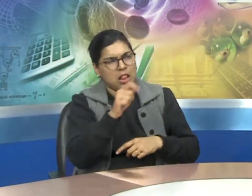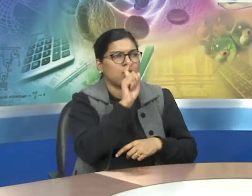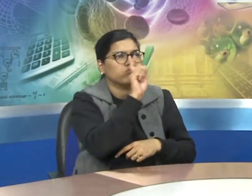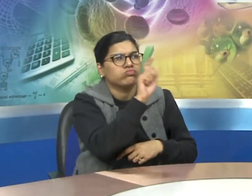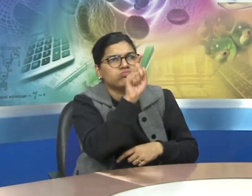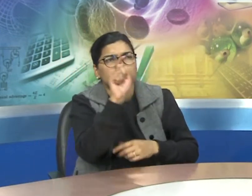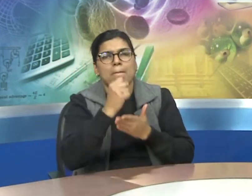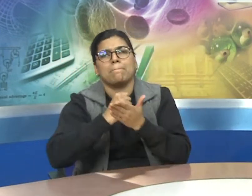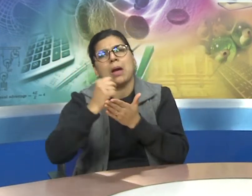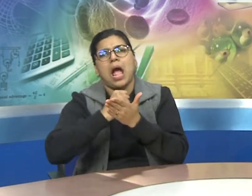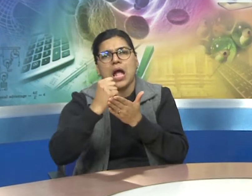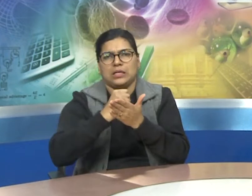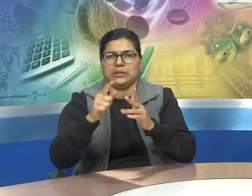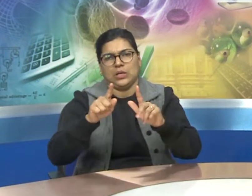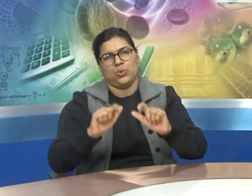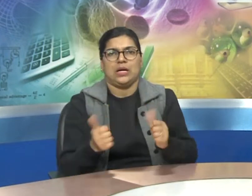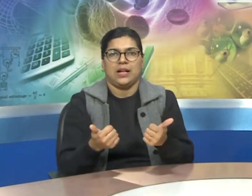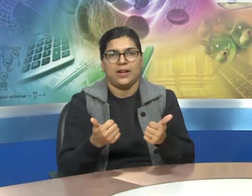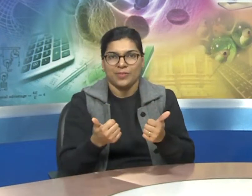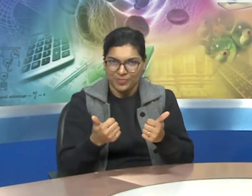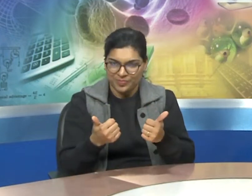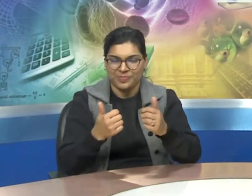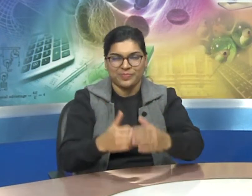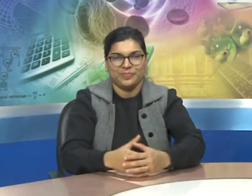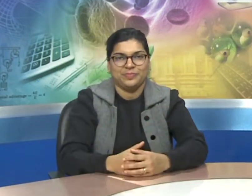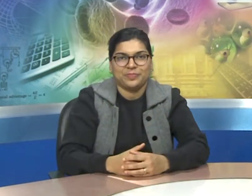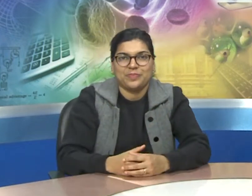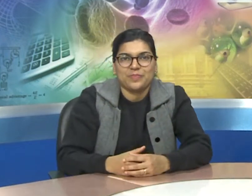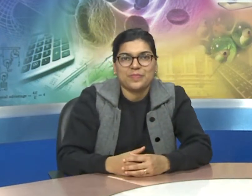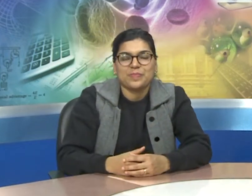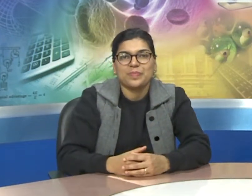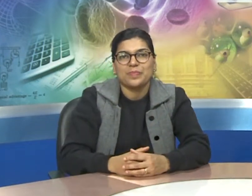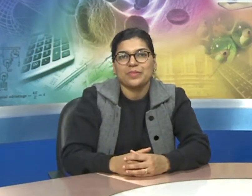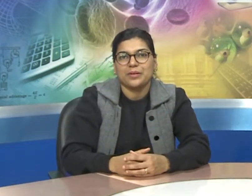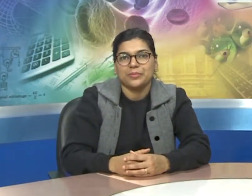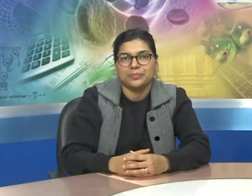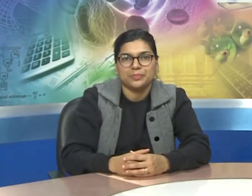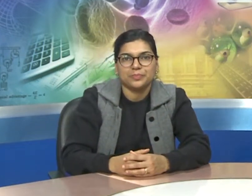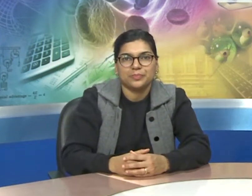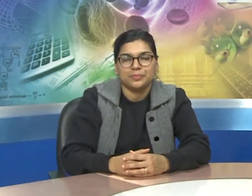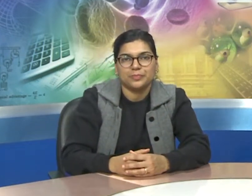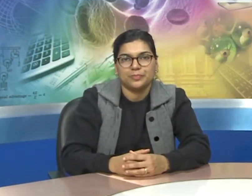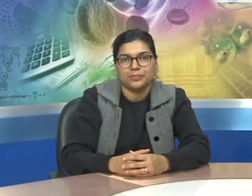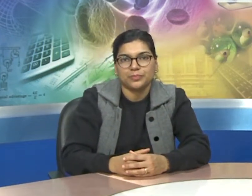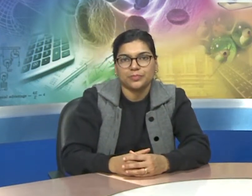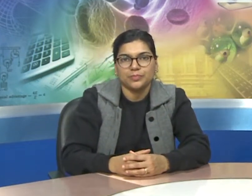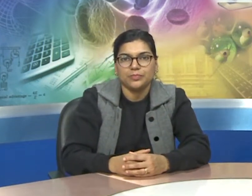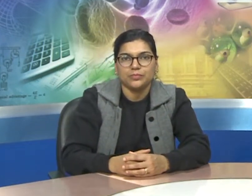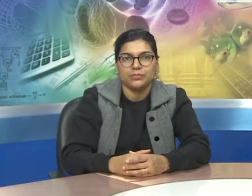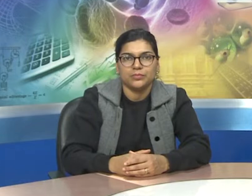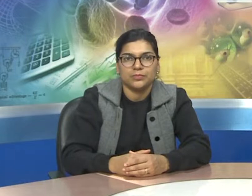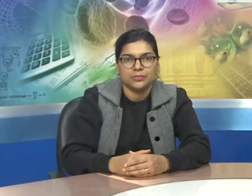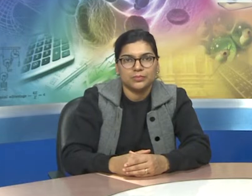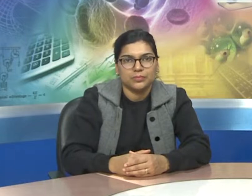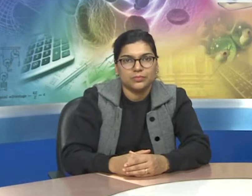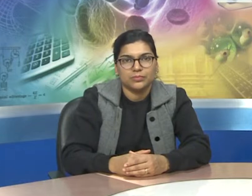in which you all can try all these different options yourself and then understand.